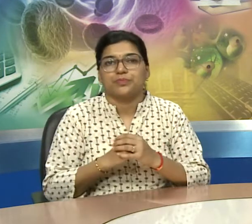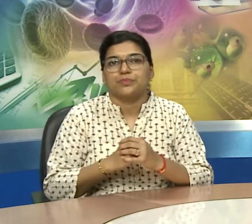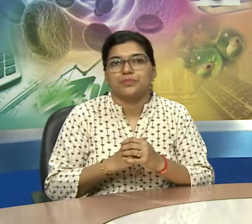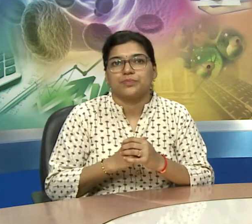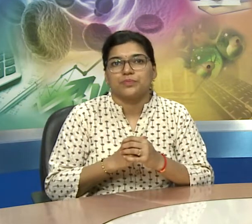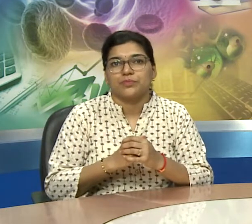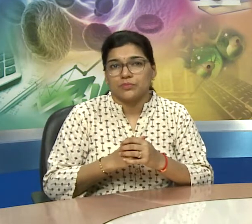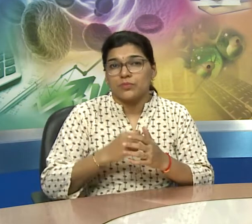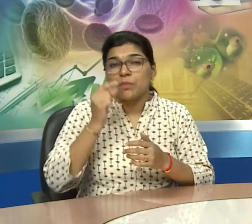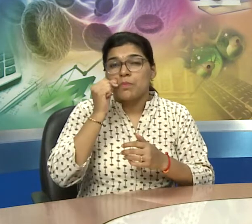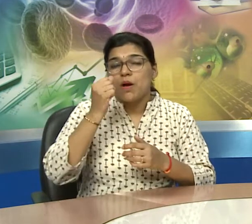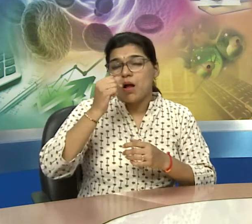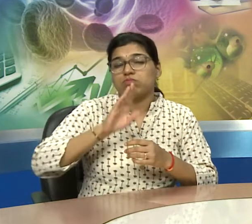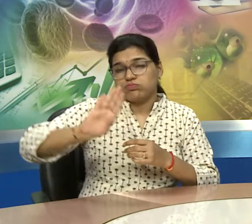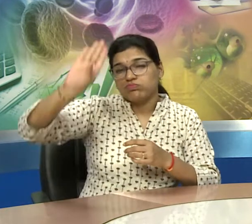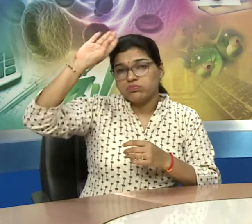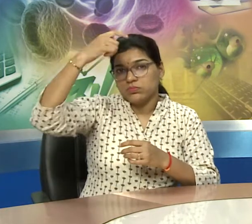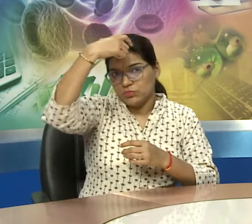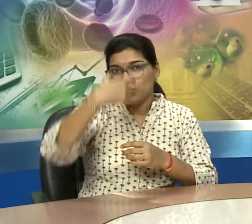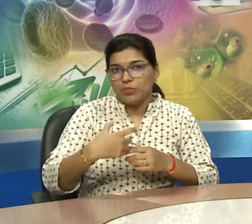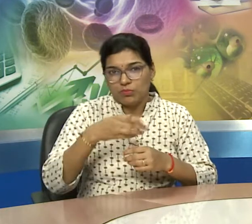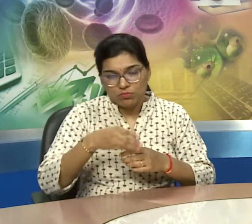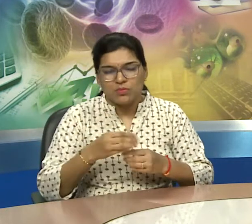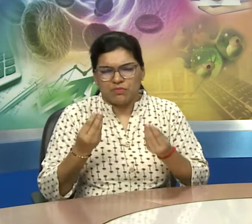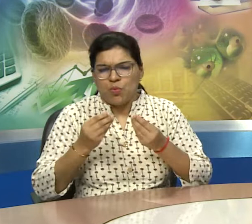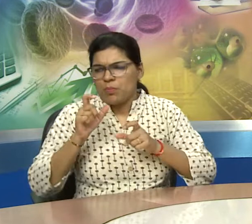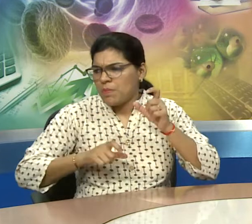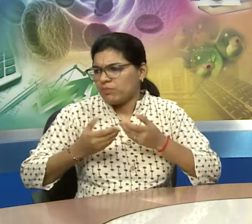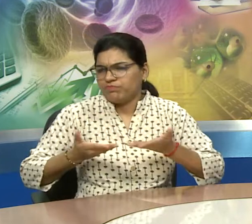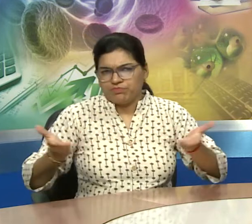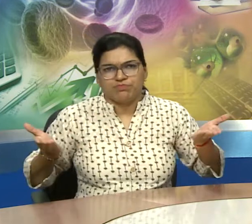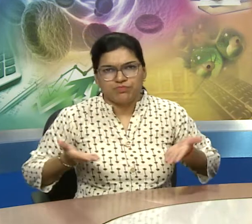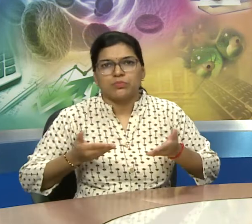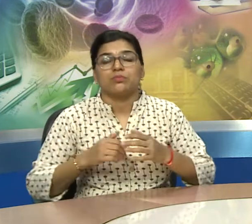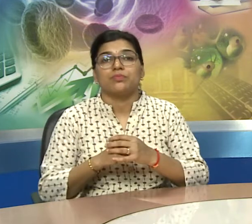Now here, we will understand the evolution of agriculture.